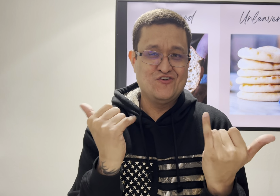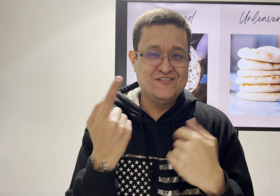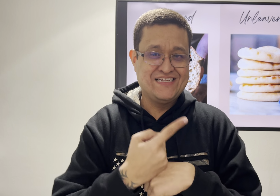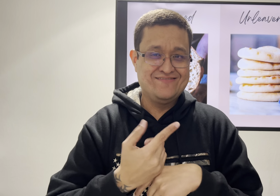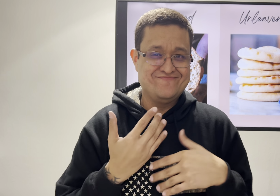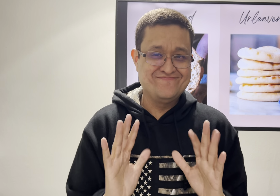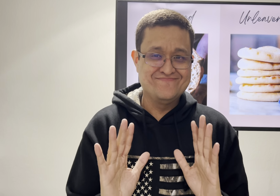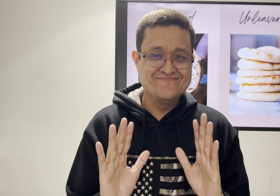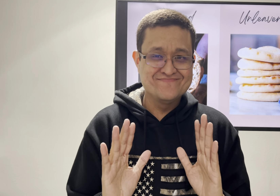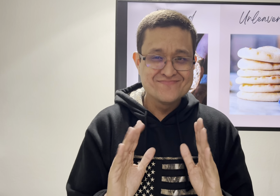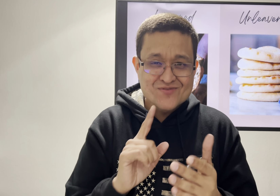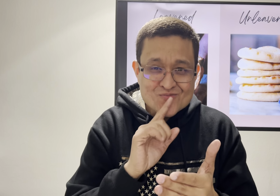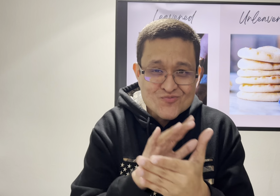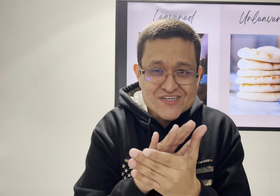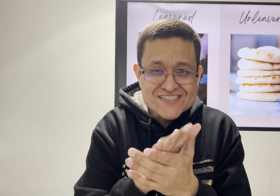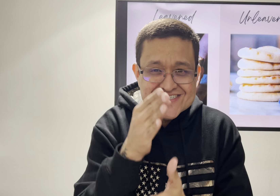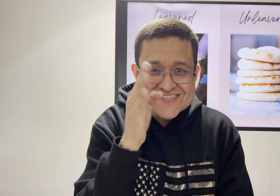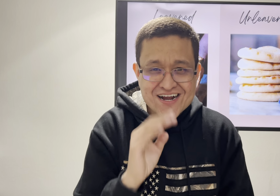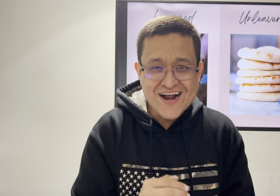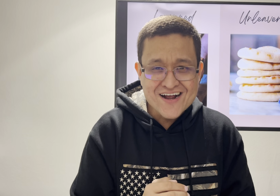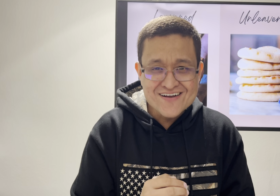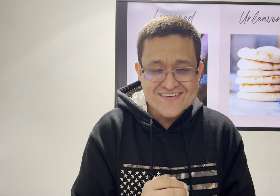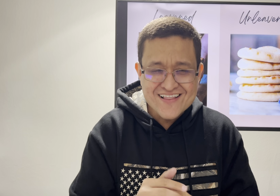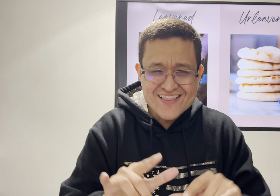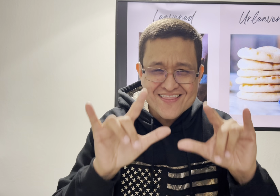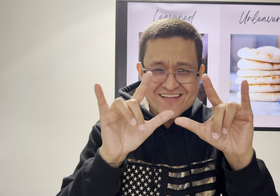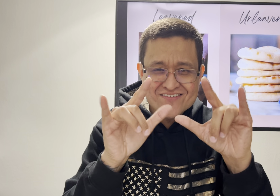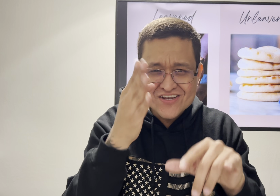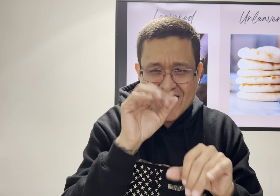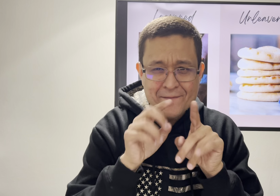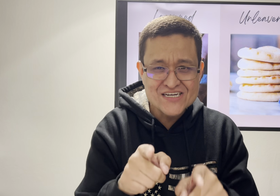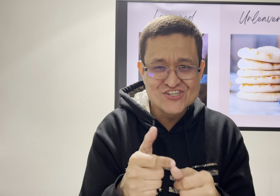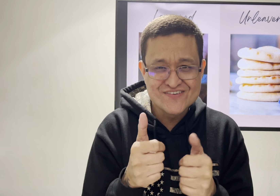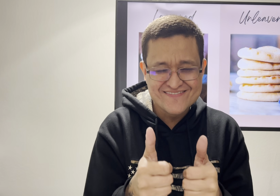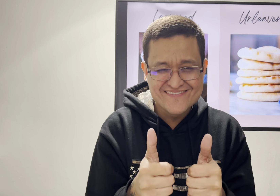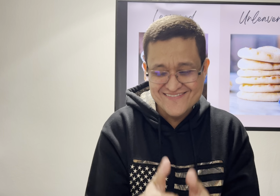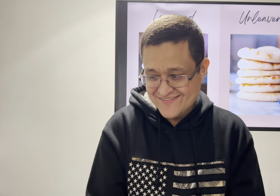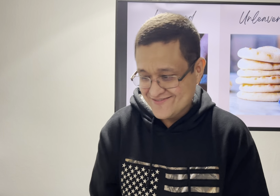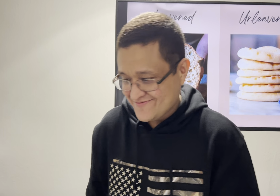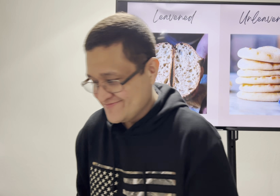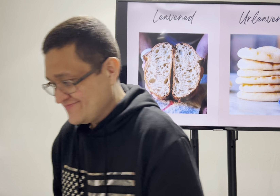But now it's different, and that's all I have today. Praise God, love you, and bless you.